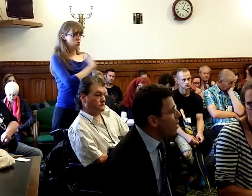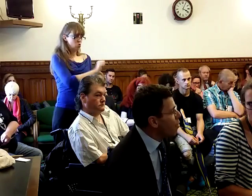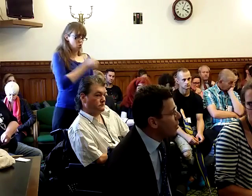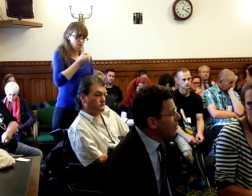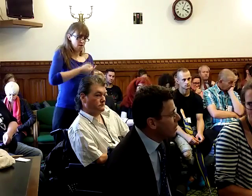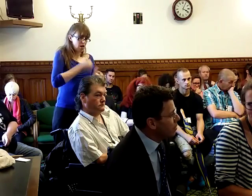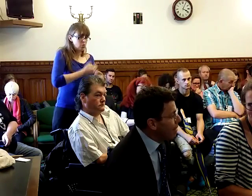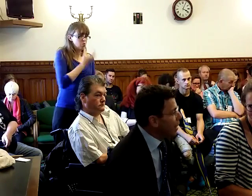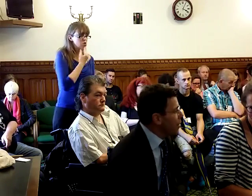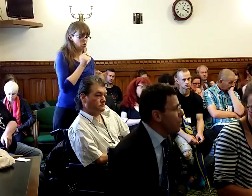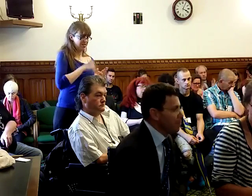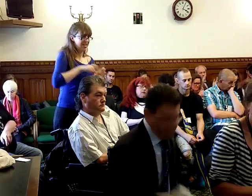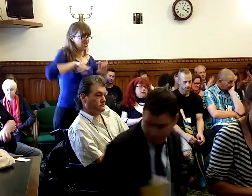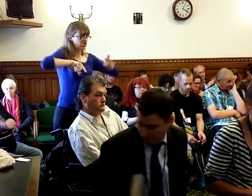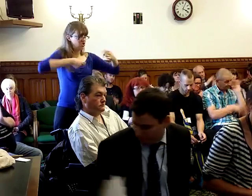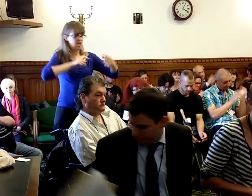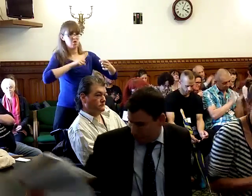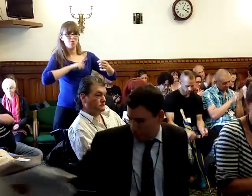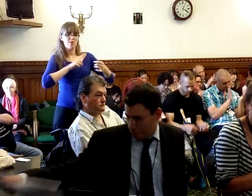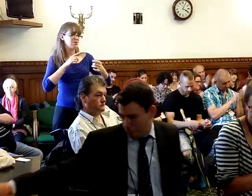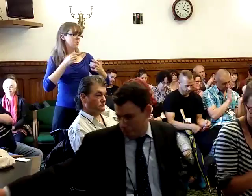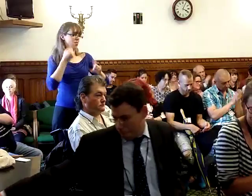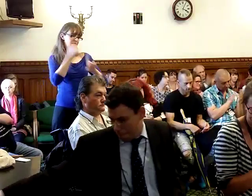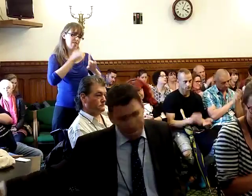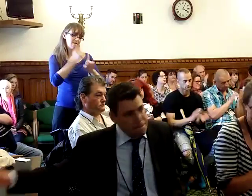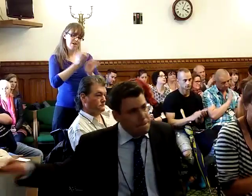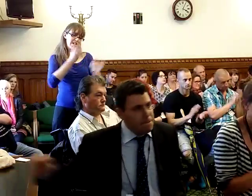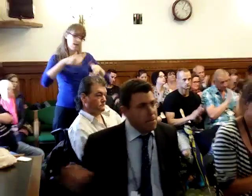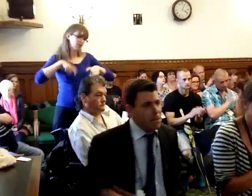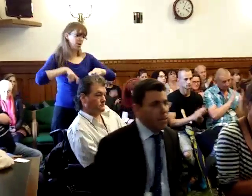fight really must go on. Thank you.